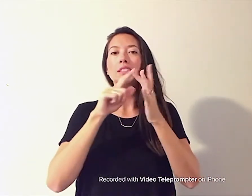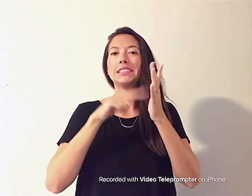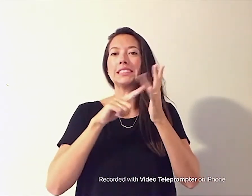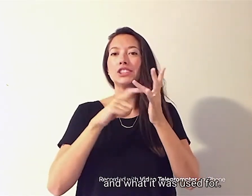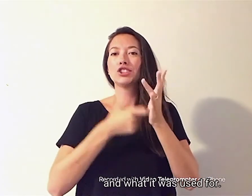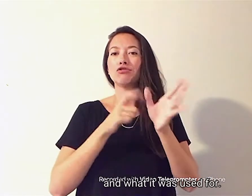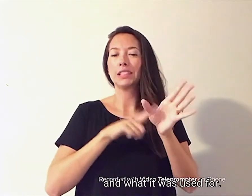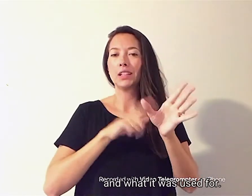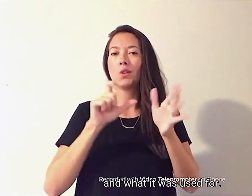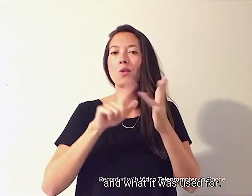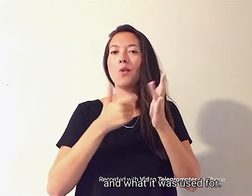and what it was used for.